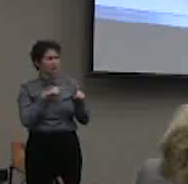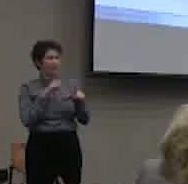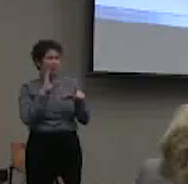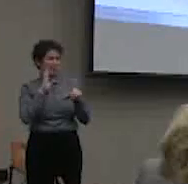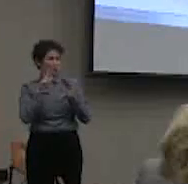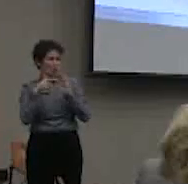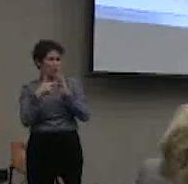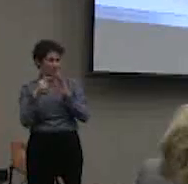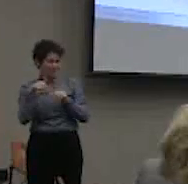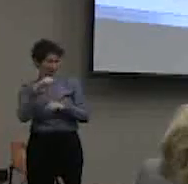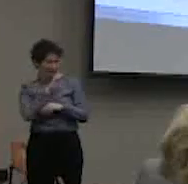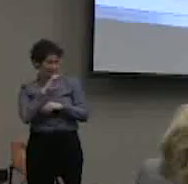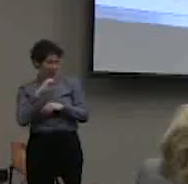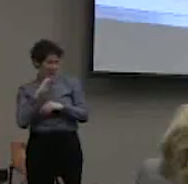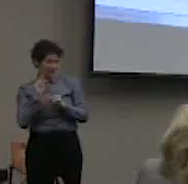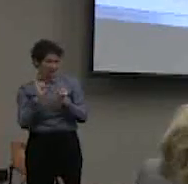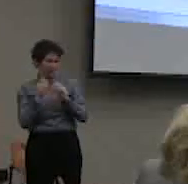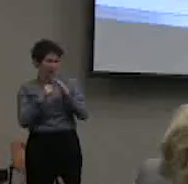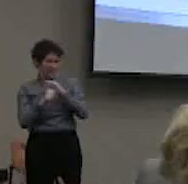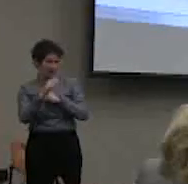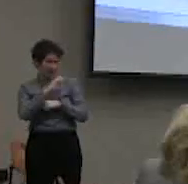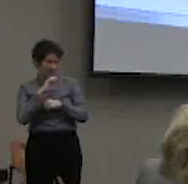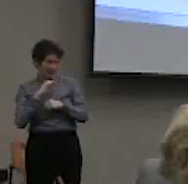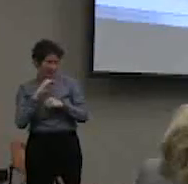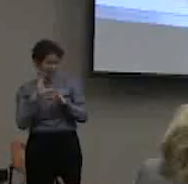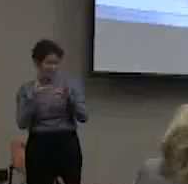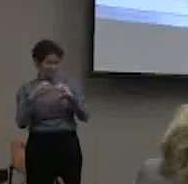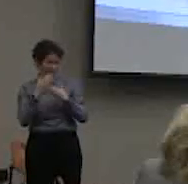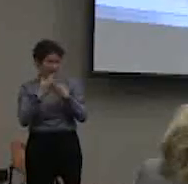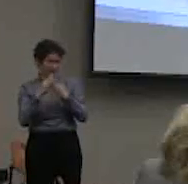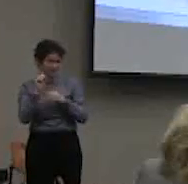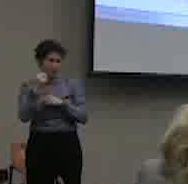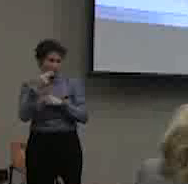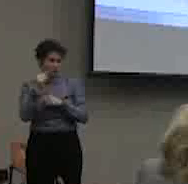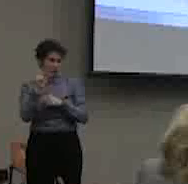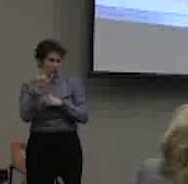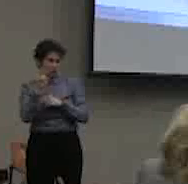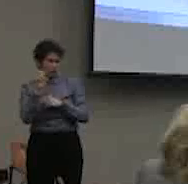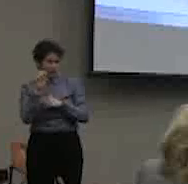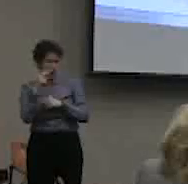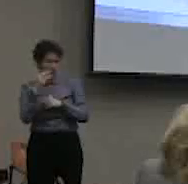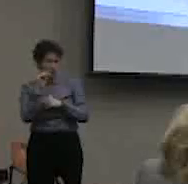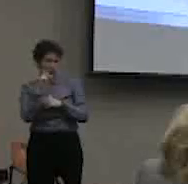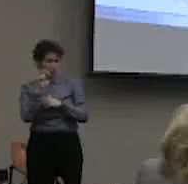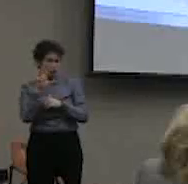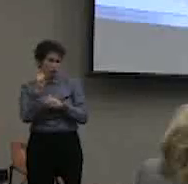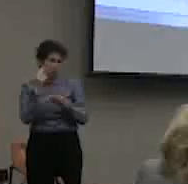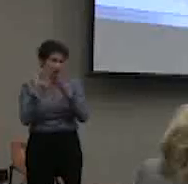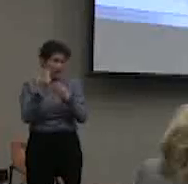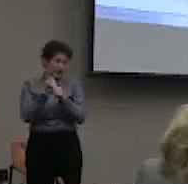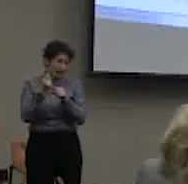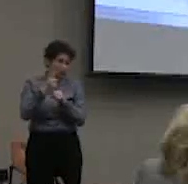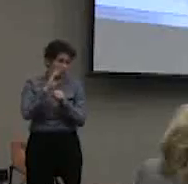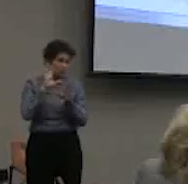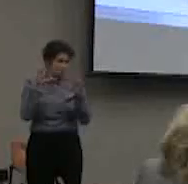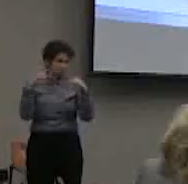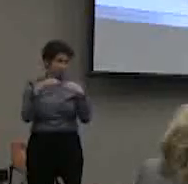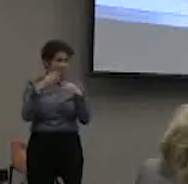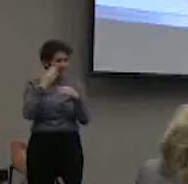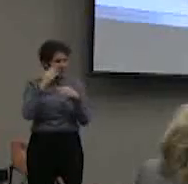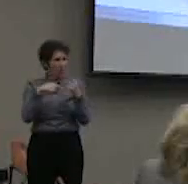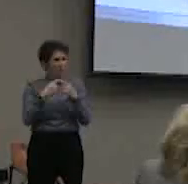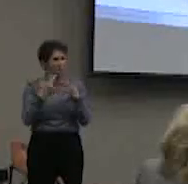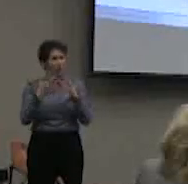of this commission, like a subcommittee of this commission, of some of the shareholders, maybe having that next year as a, as once they've kind of gotten